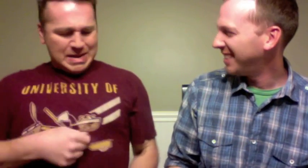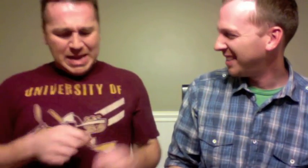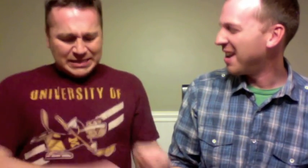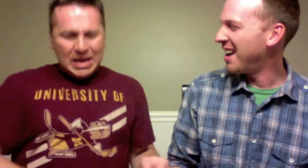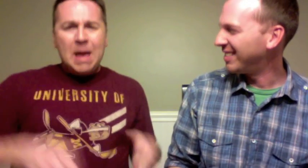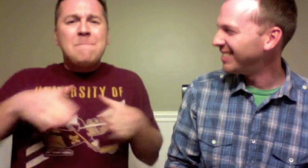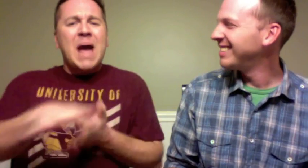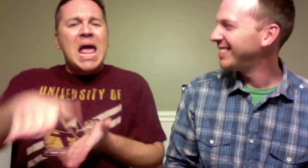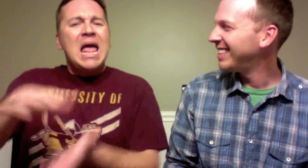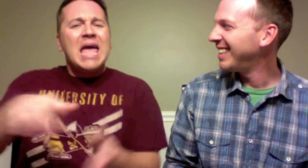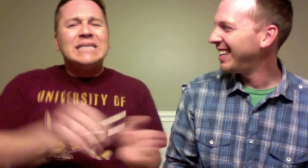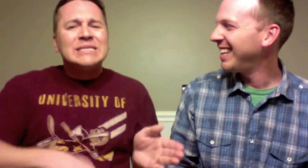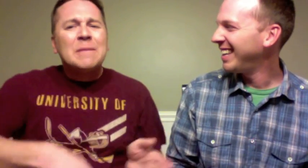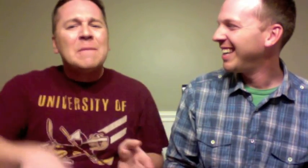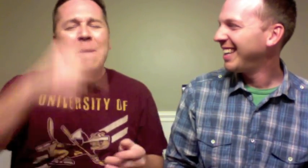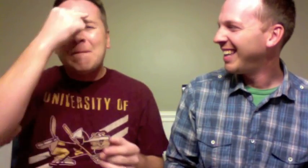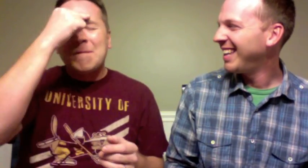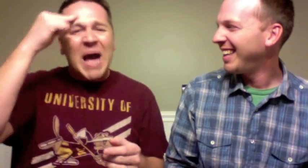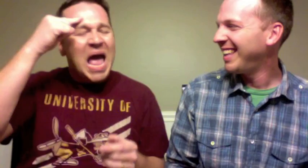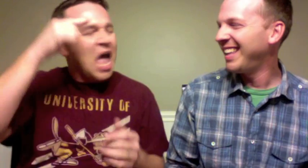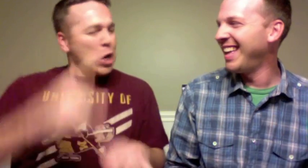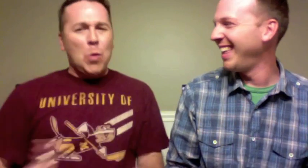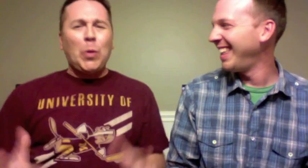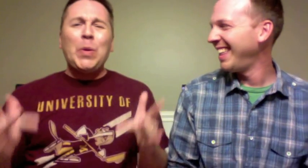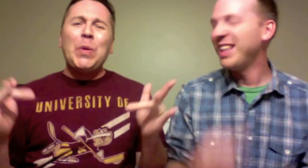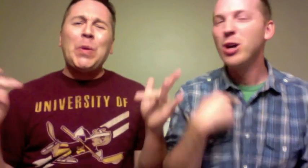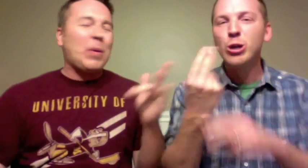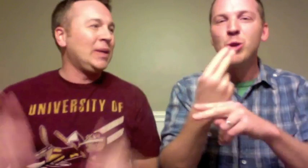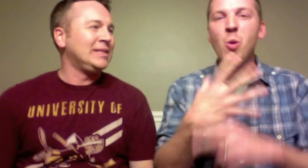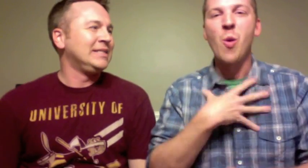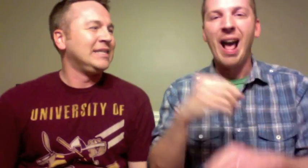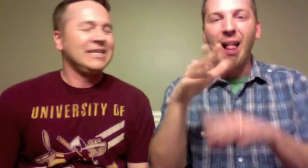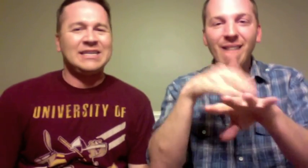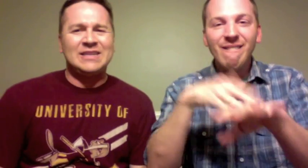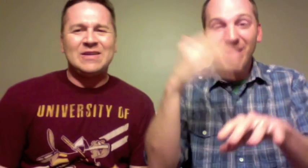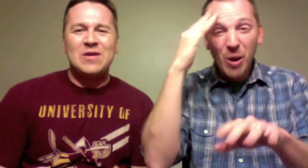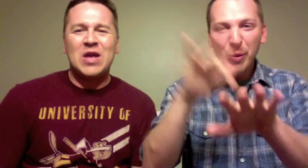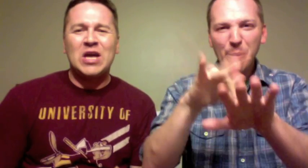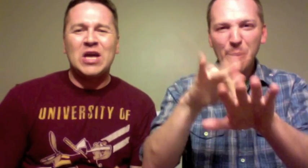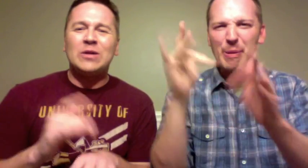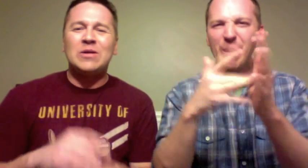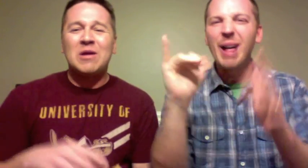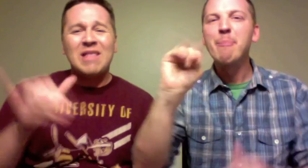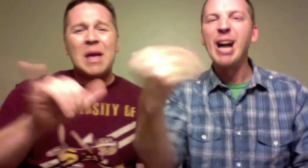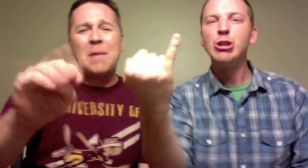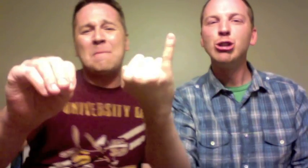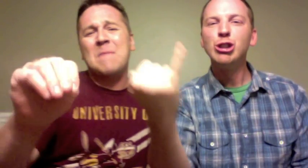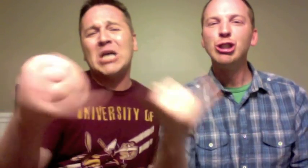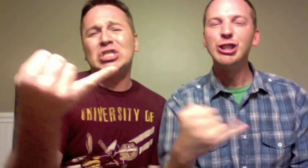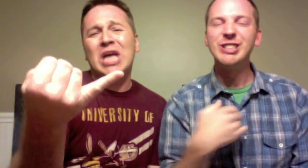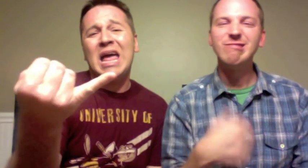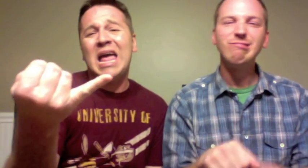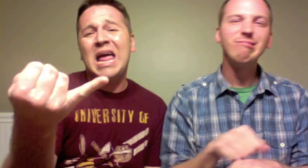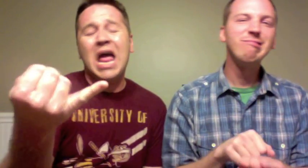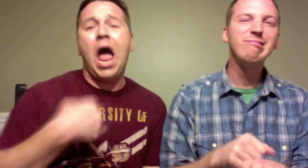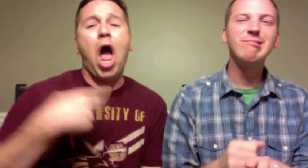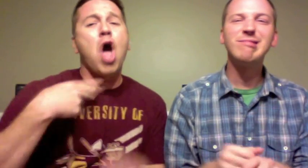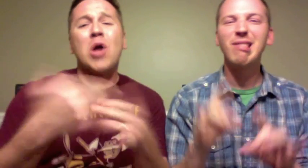zippers everywhere and pants that were shiny Parachute black. pants? They were awesome. Yeah, I got a white glove. You know, I just use one white glove, Michael like Michael Jackson. Jackson. I call